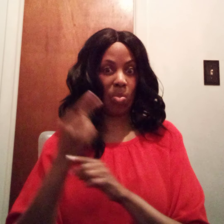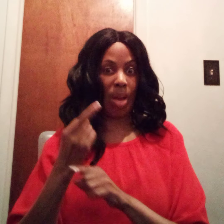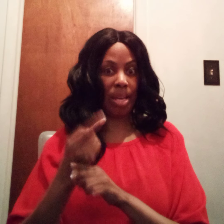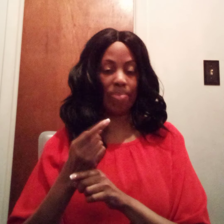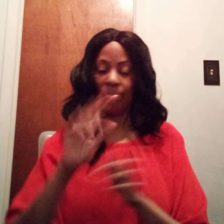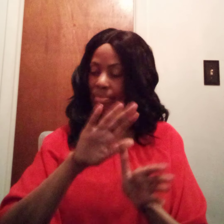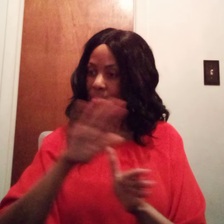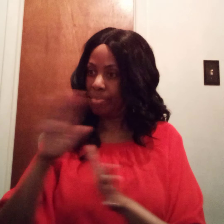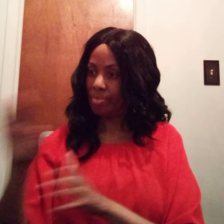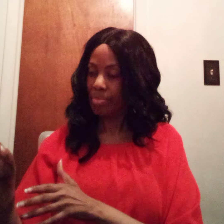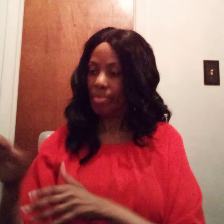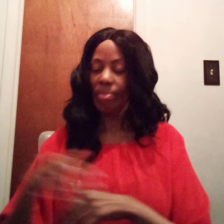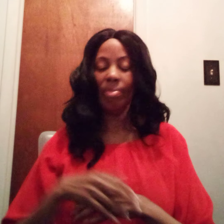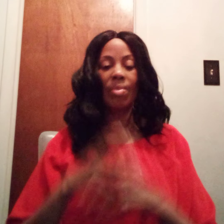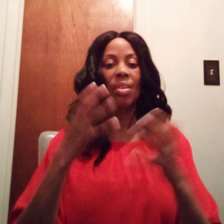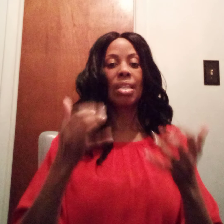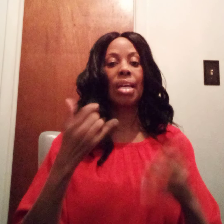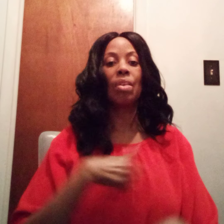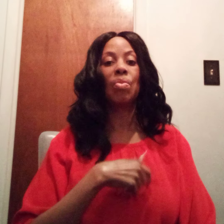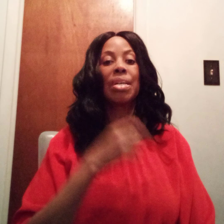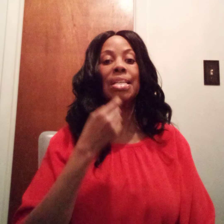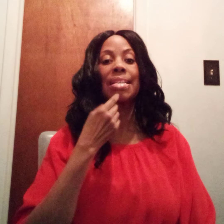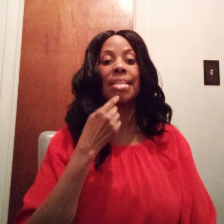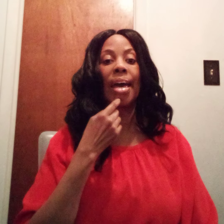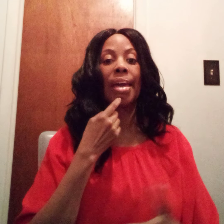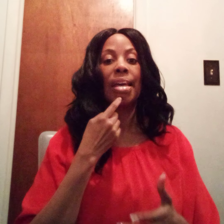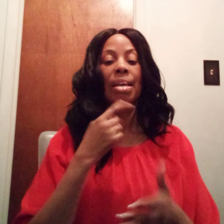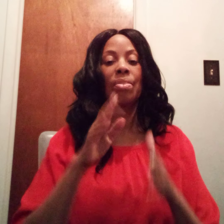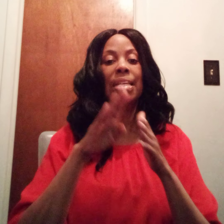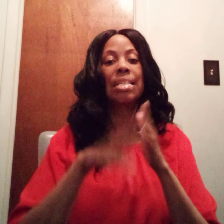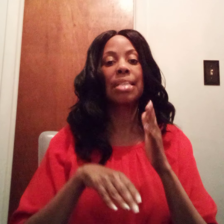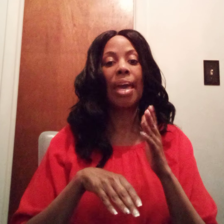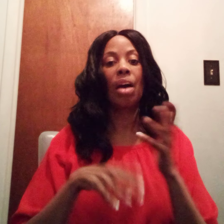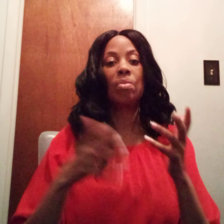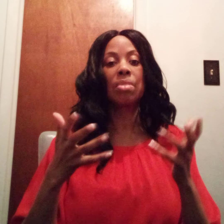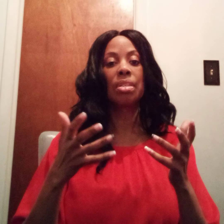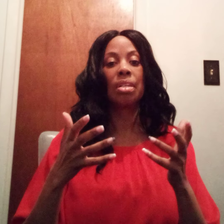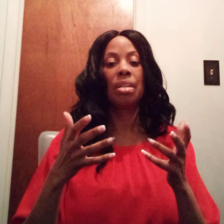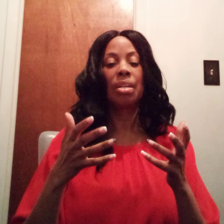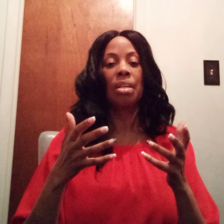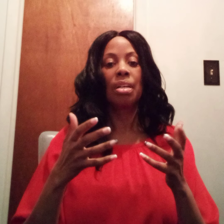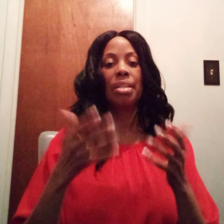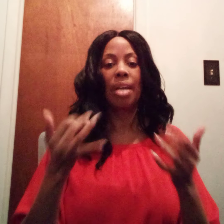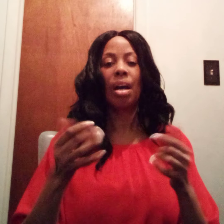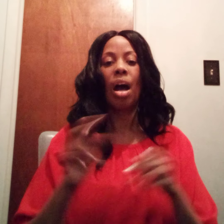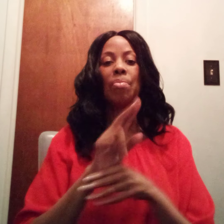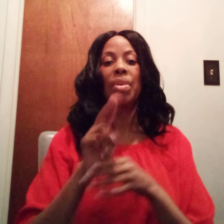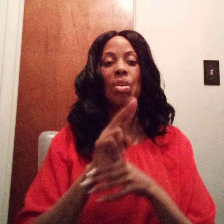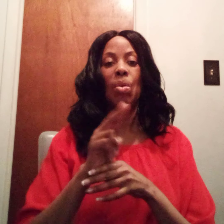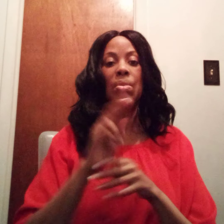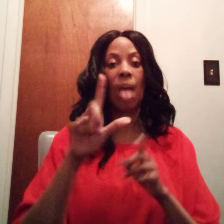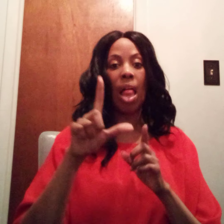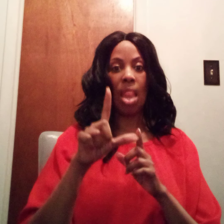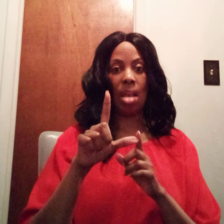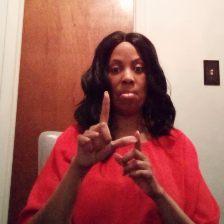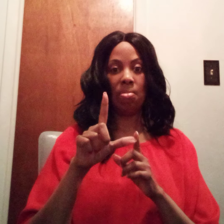is a certain percentage? So now we can say that the discount, let me define a variable. So let's